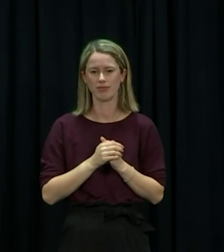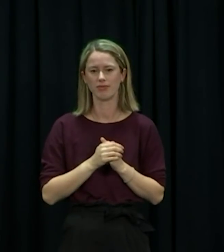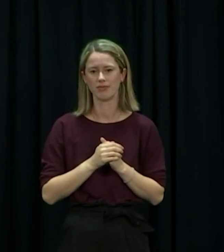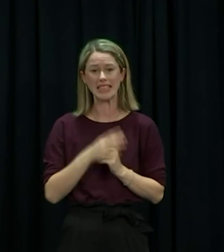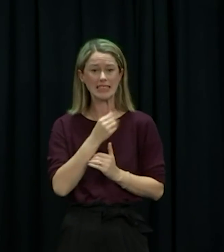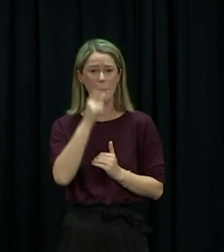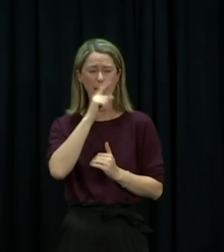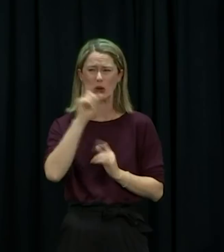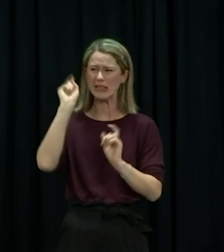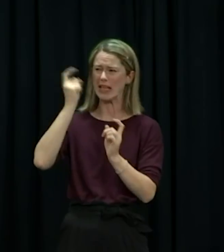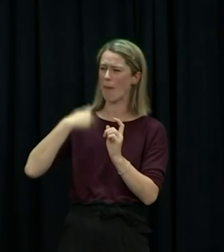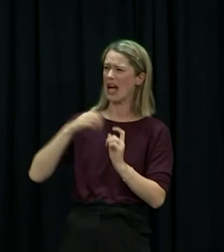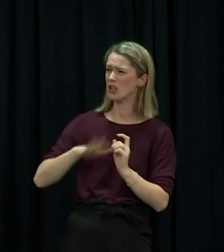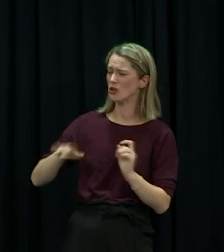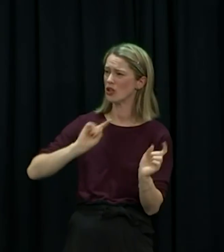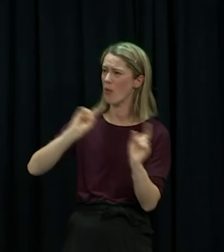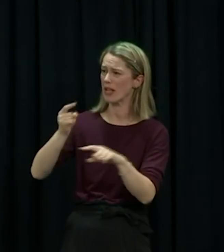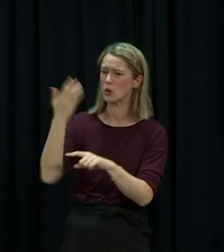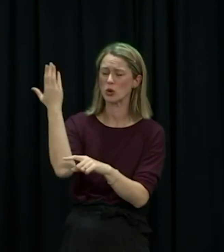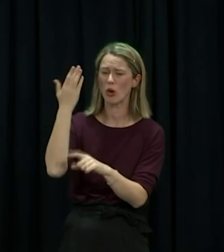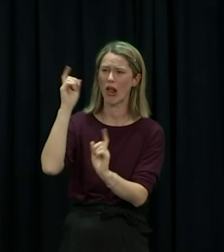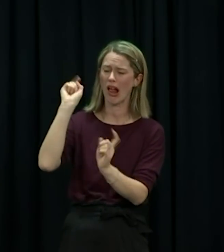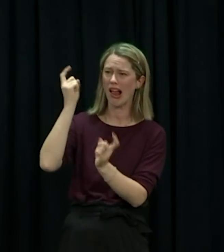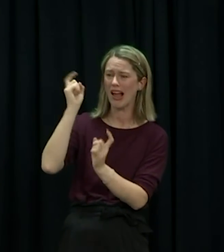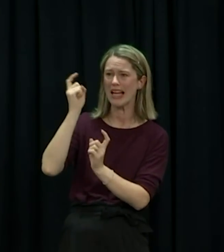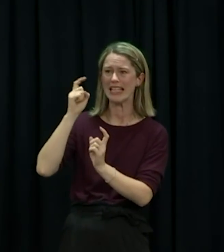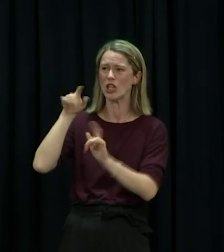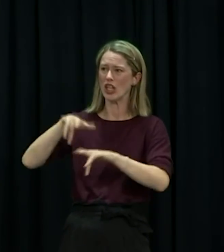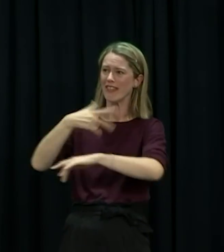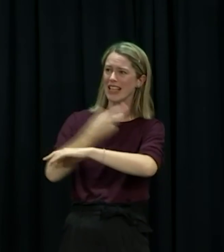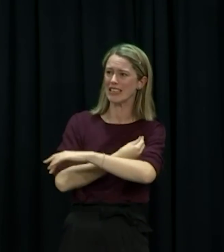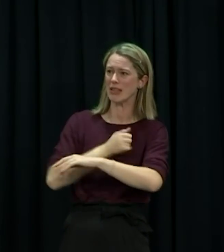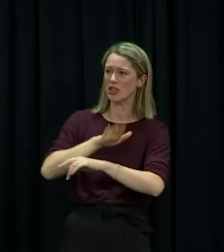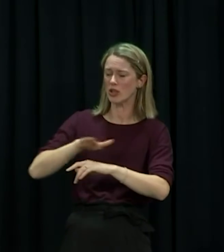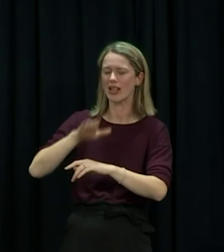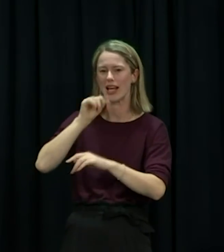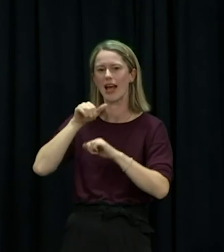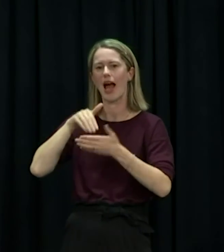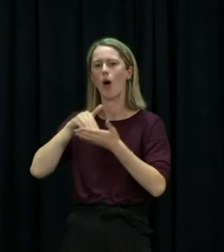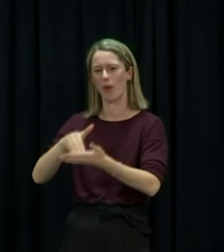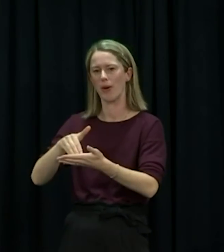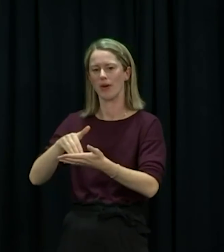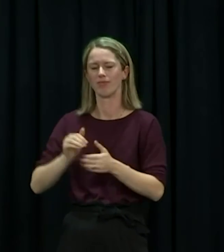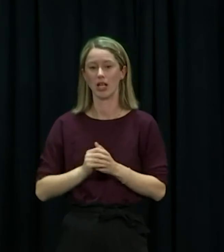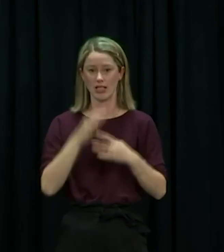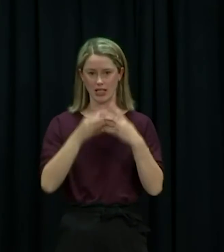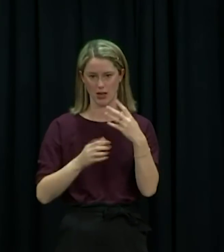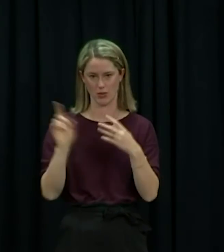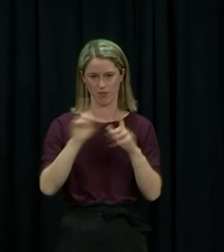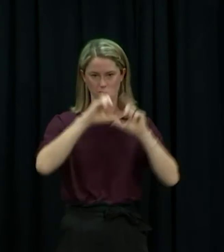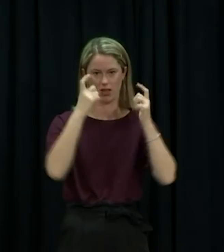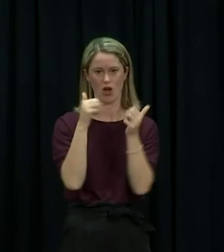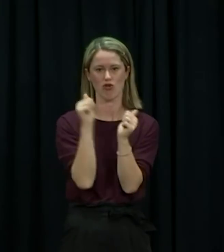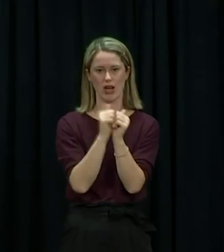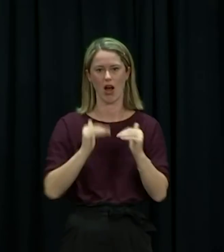who are anxious about their children returning to a school or an early learning service. So, to the details. Cabinet's agreed